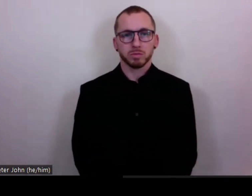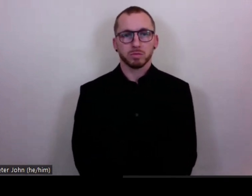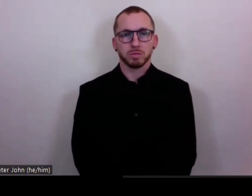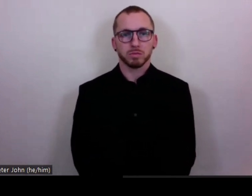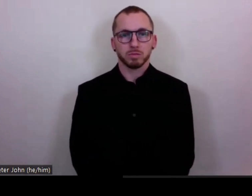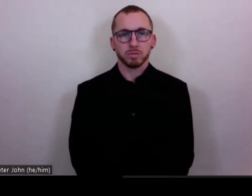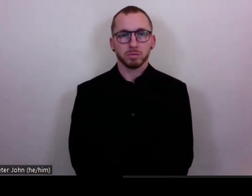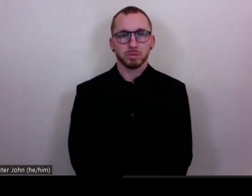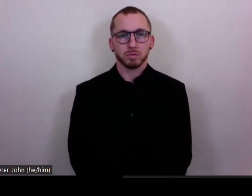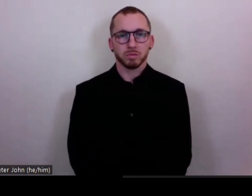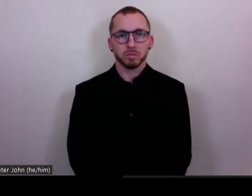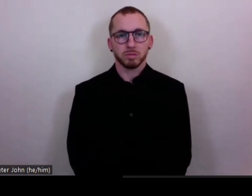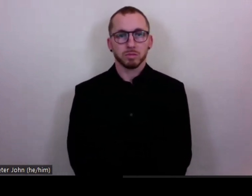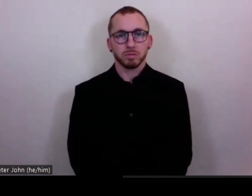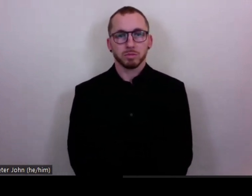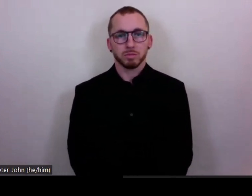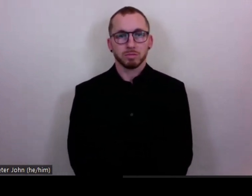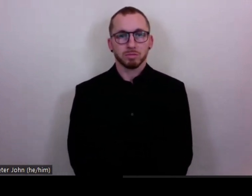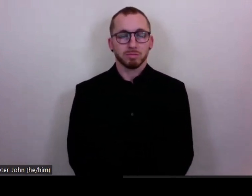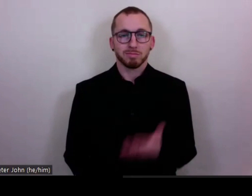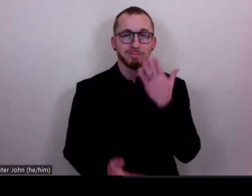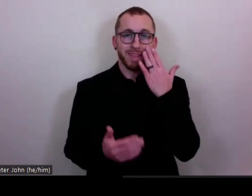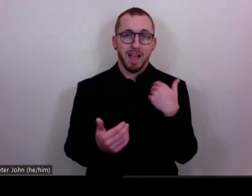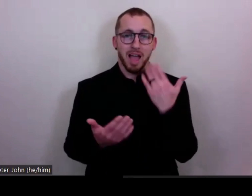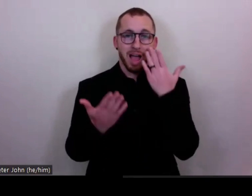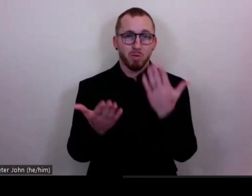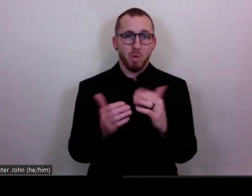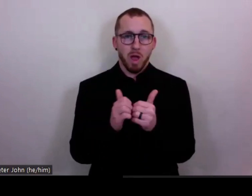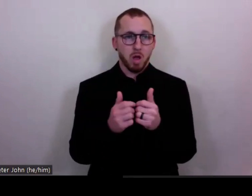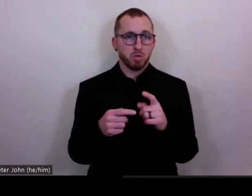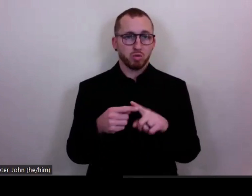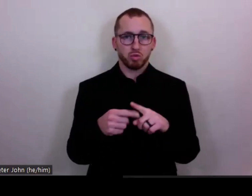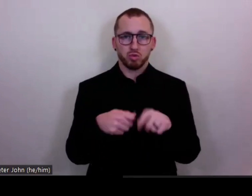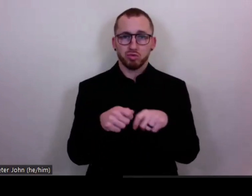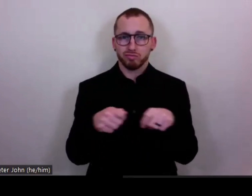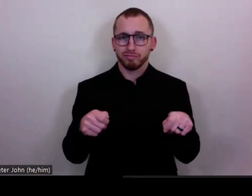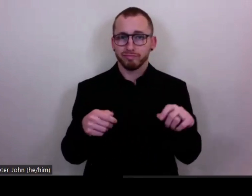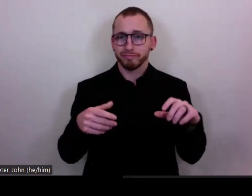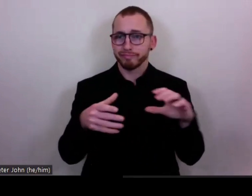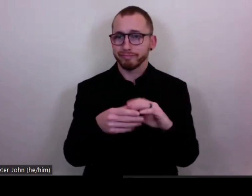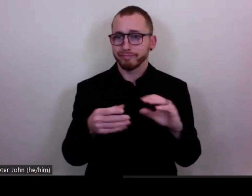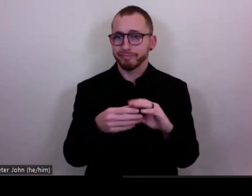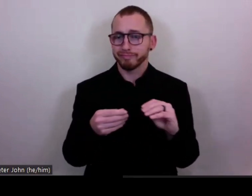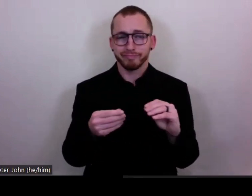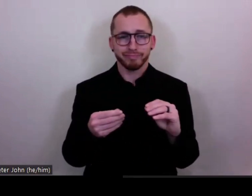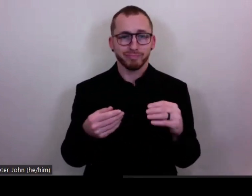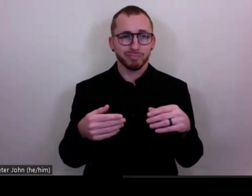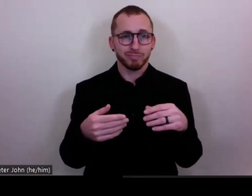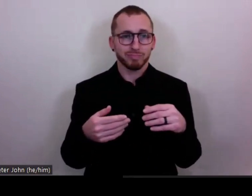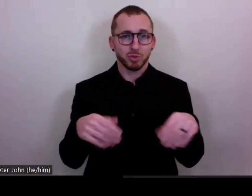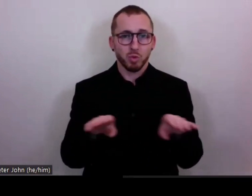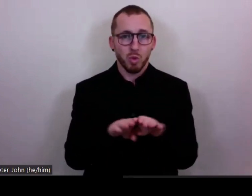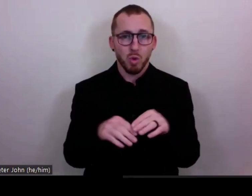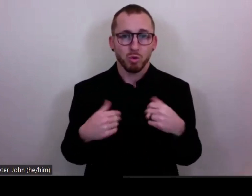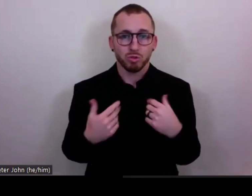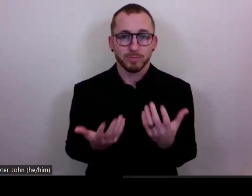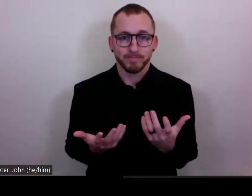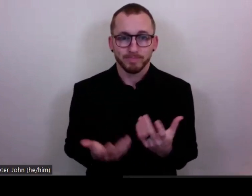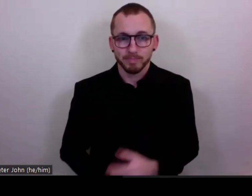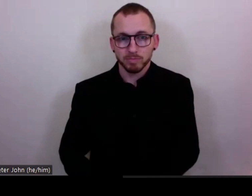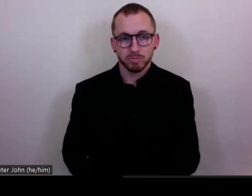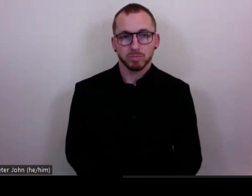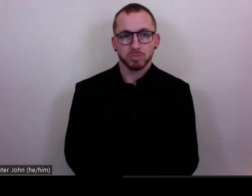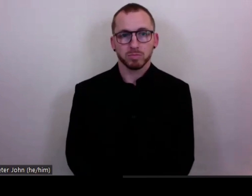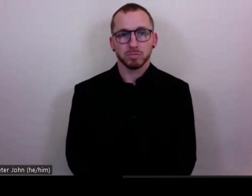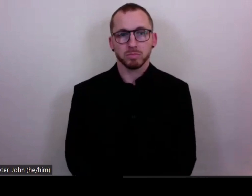I don't know where to end. I don't know where to cut it all off.